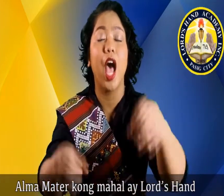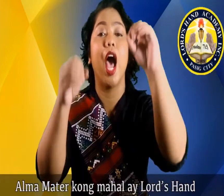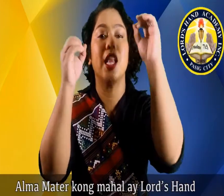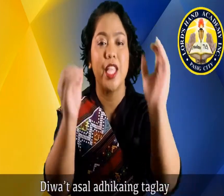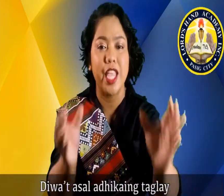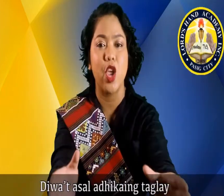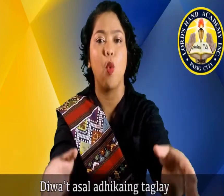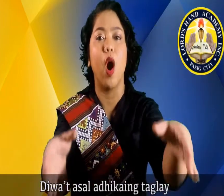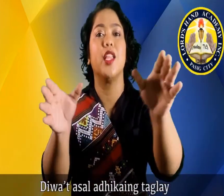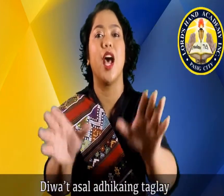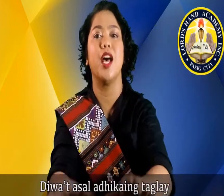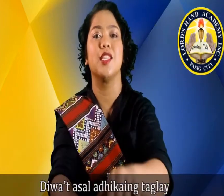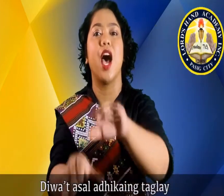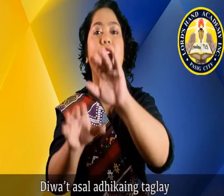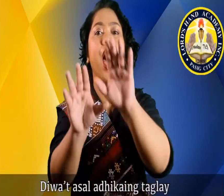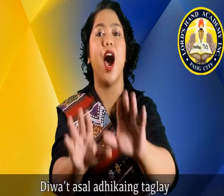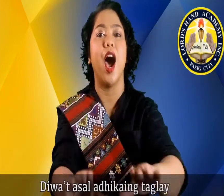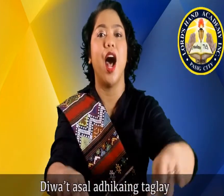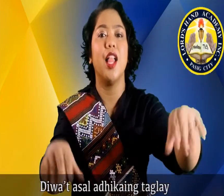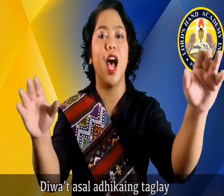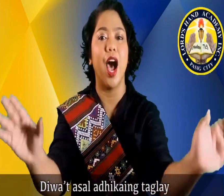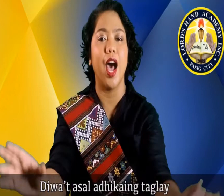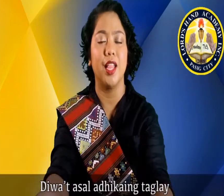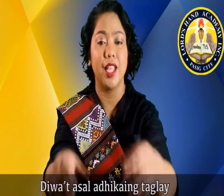hand, diwa't asal